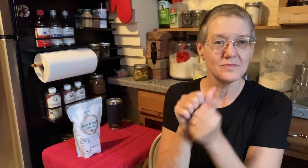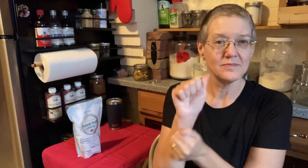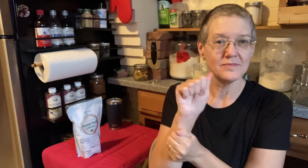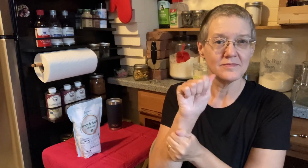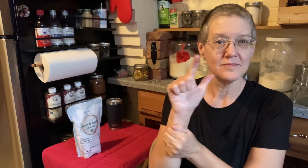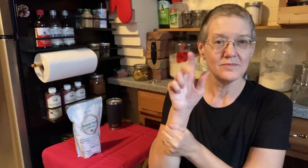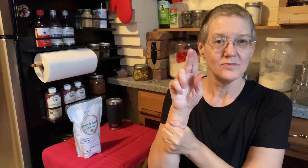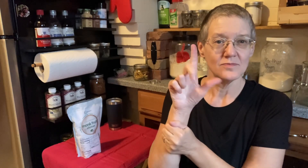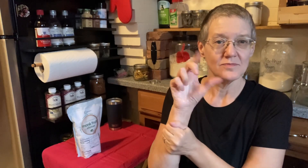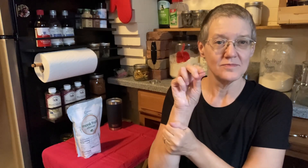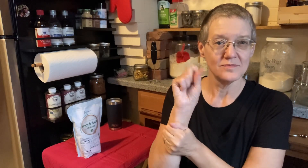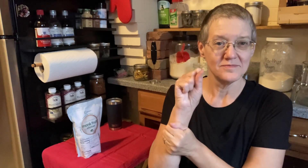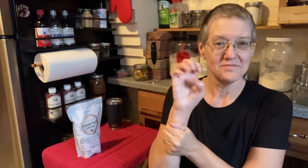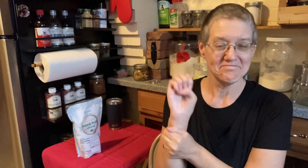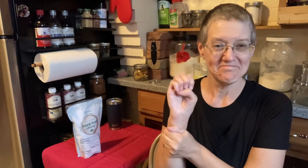allulose.